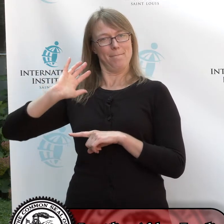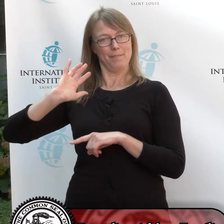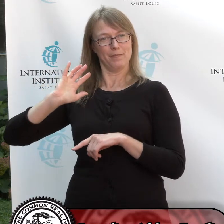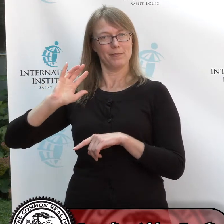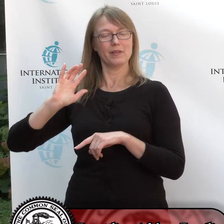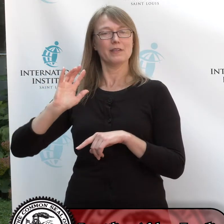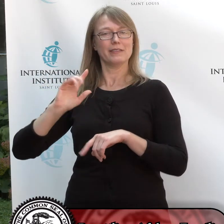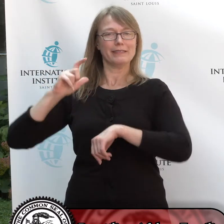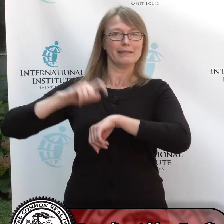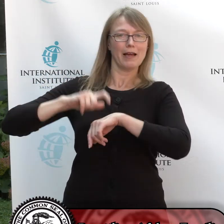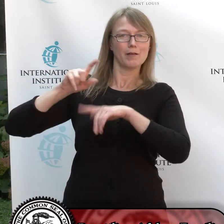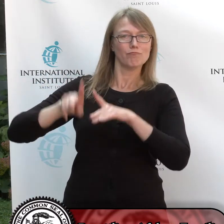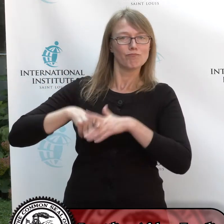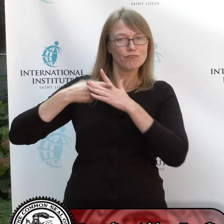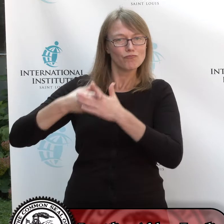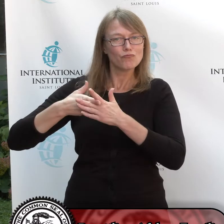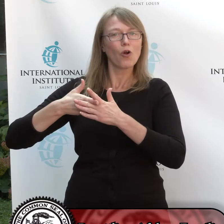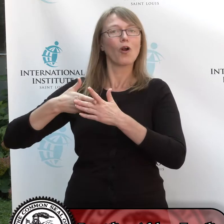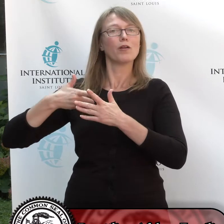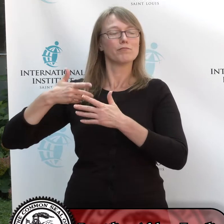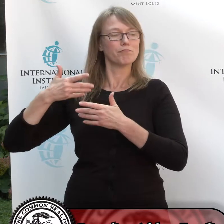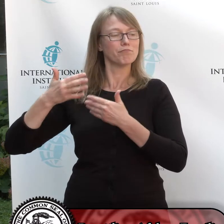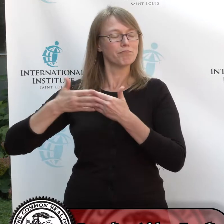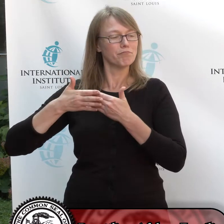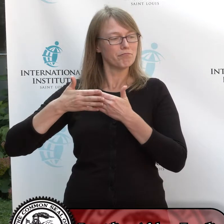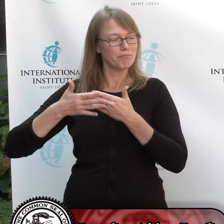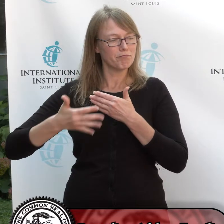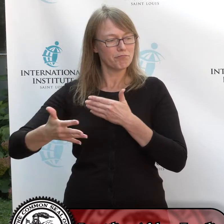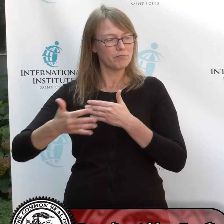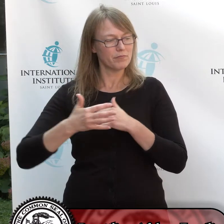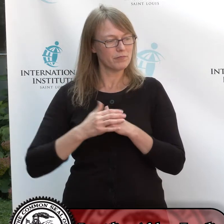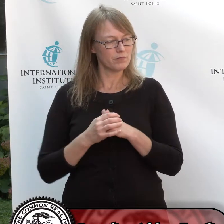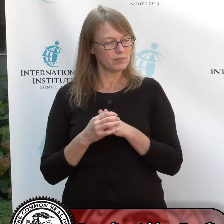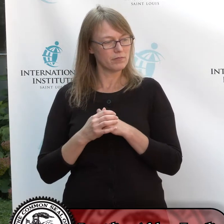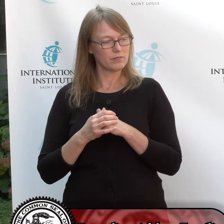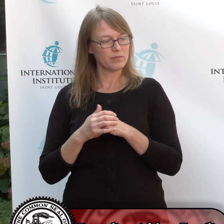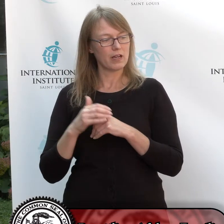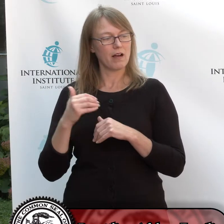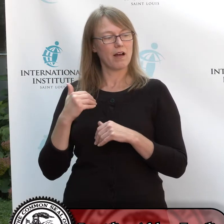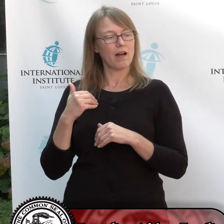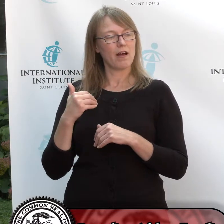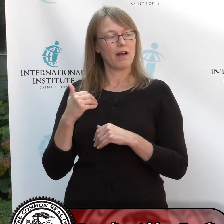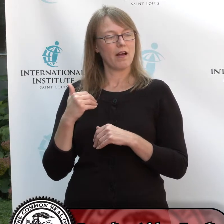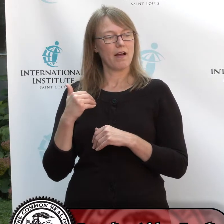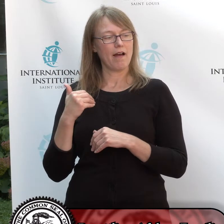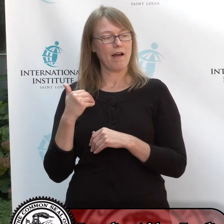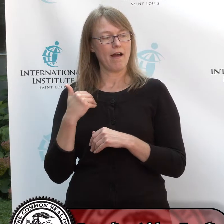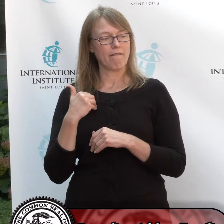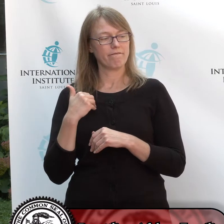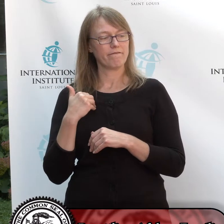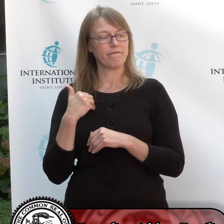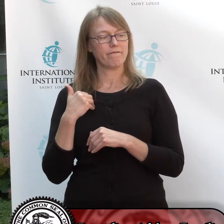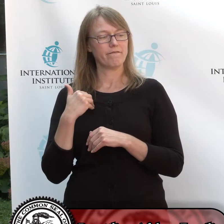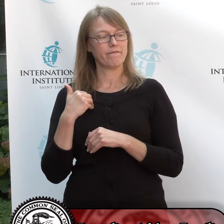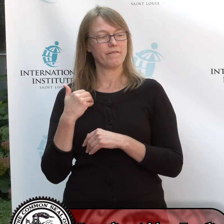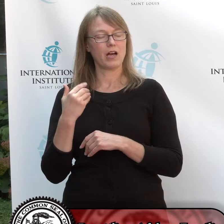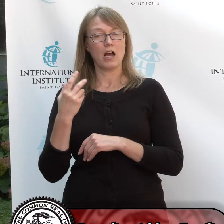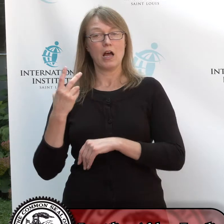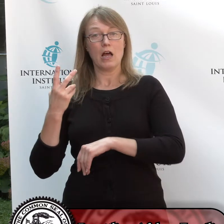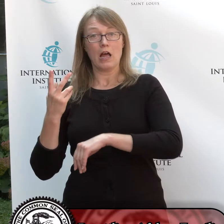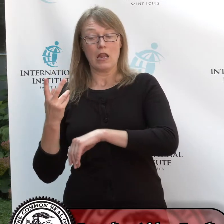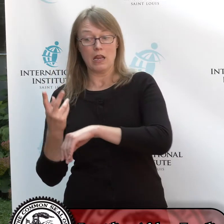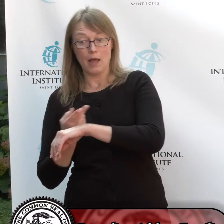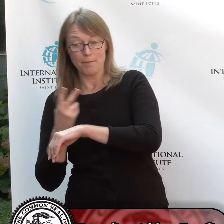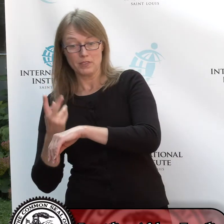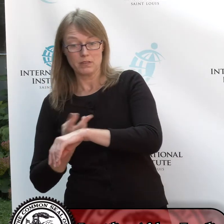a lamp with pain, the other lamps at rest cannot remain. If two feel